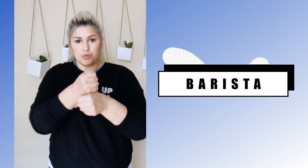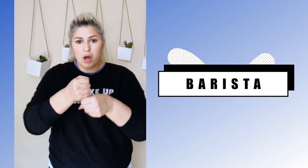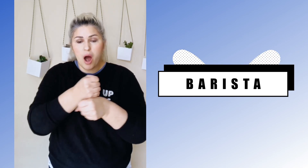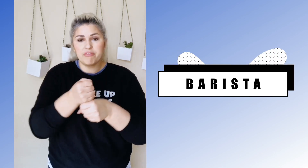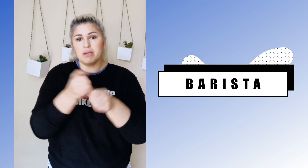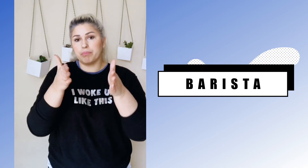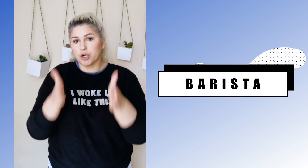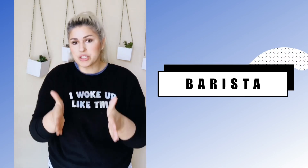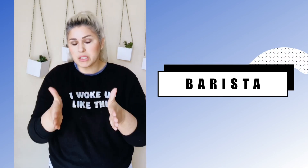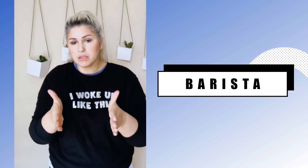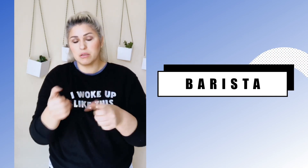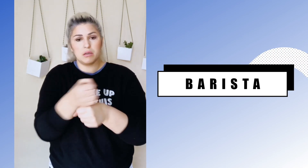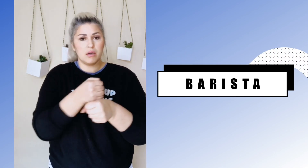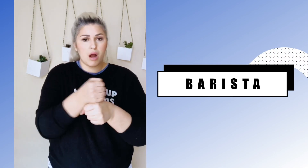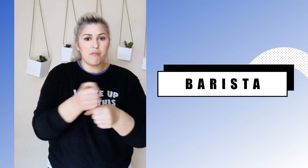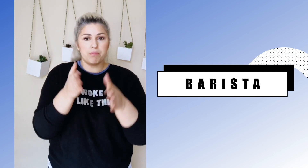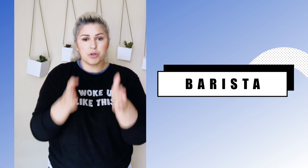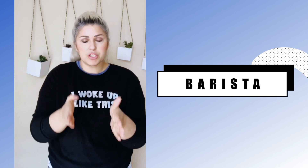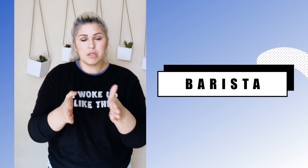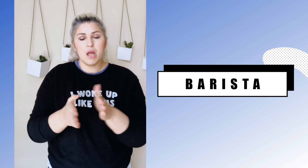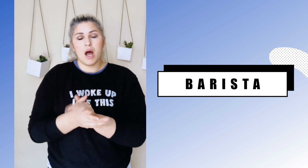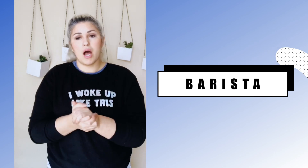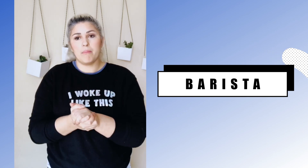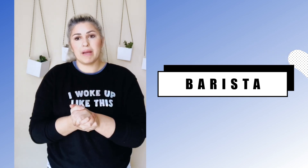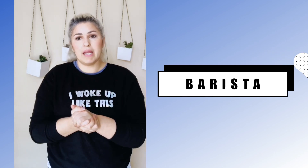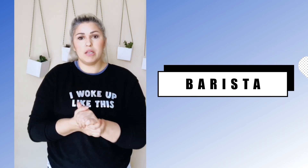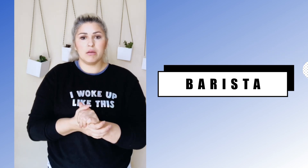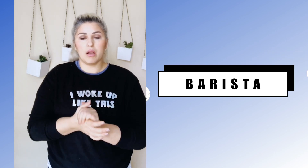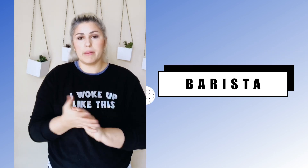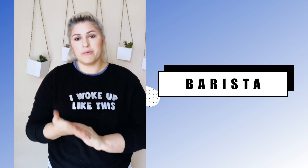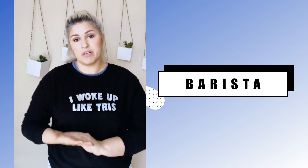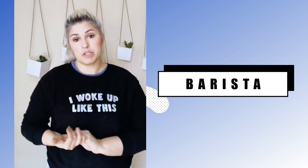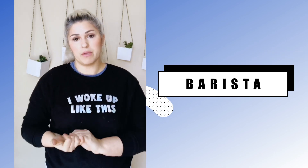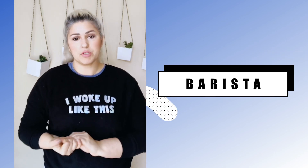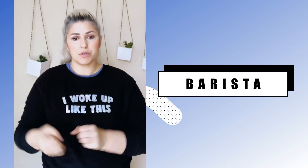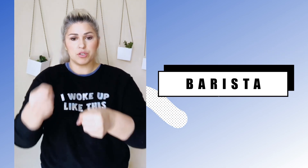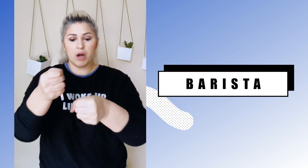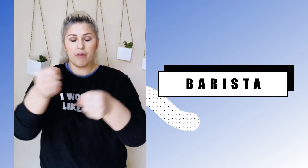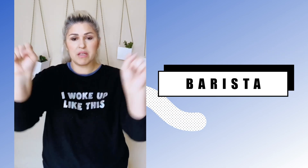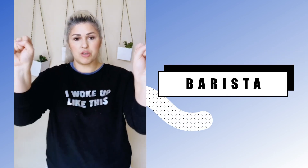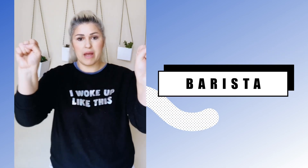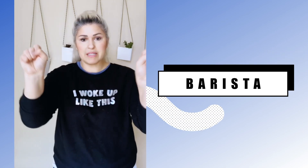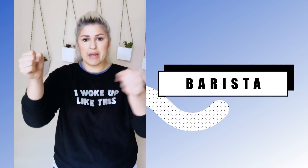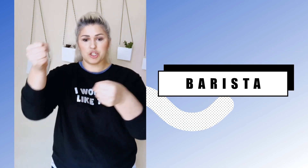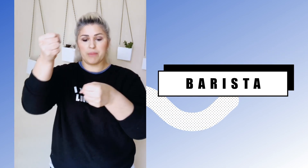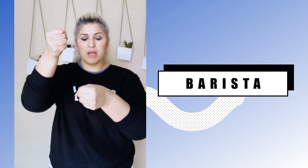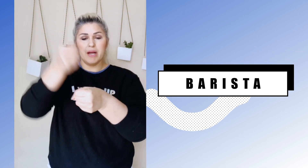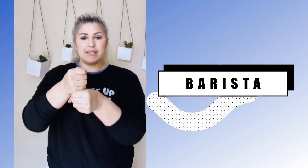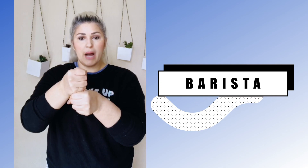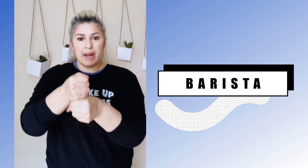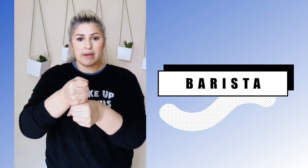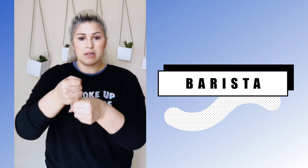would just do coffee person. Coffee person. Again, a lot of people fingerspell this word. So coffee is your S hand